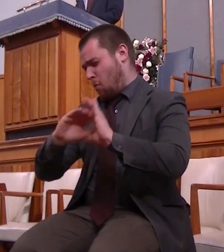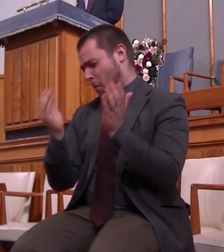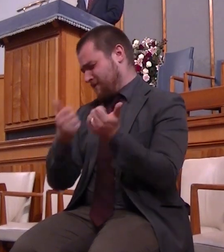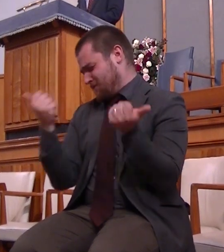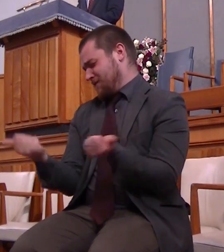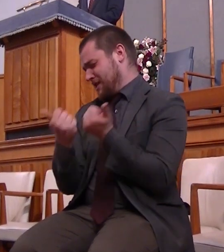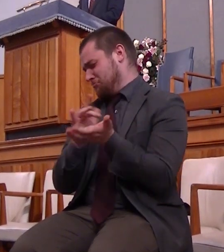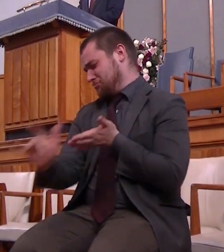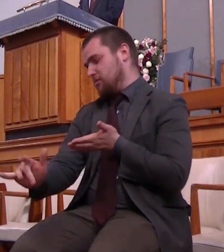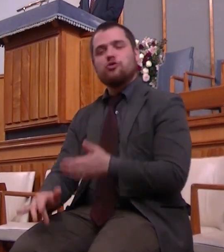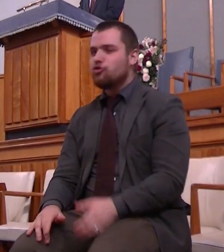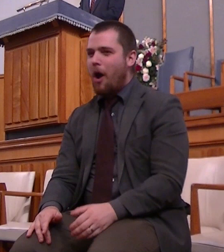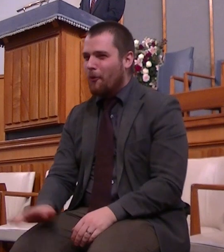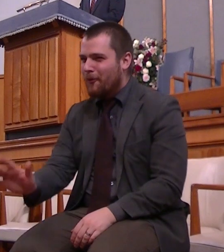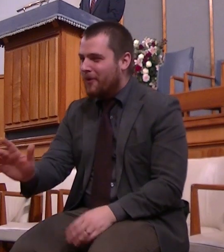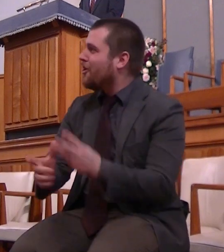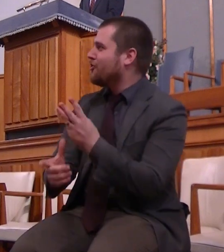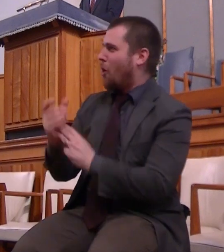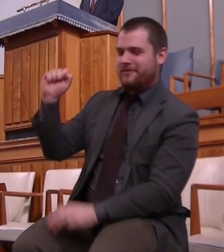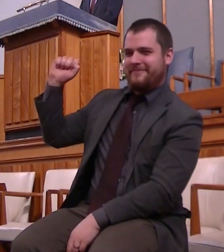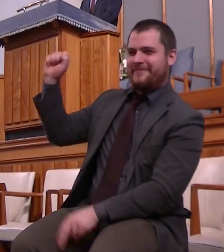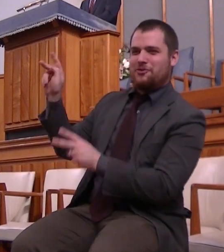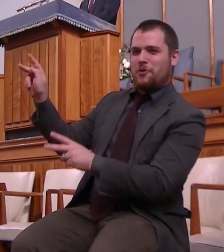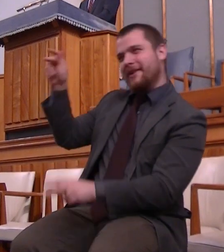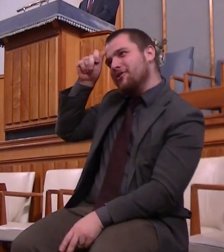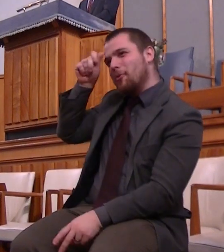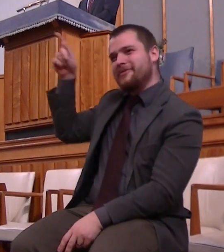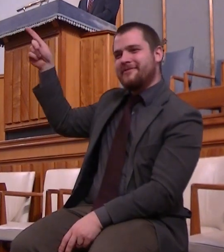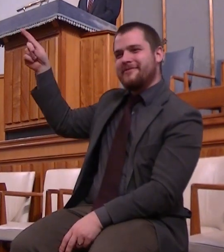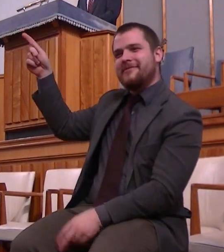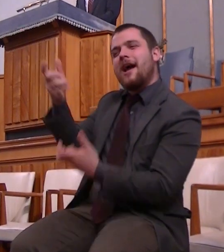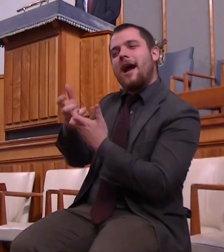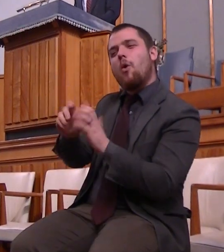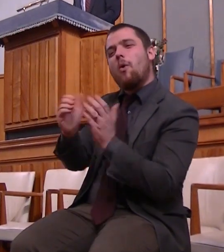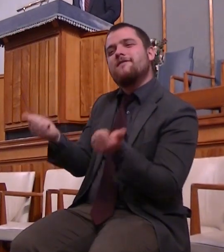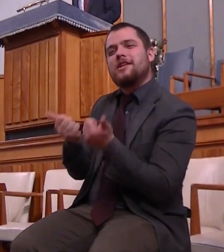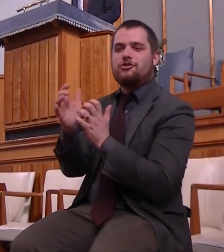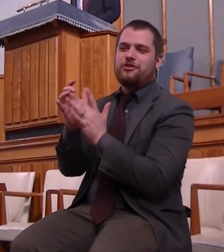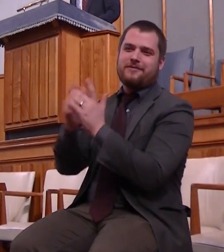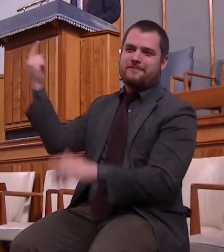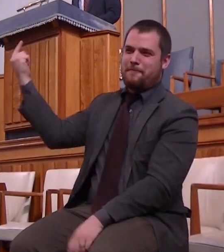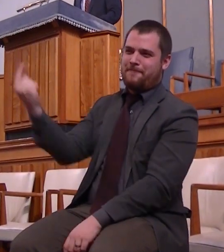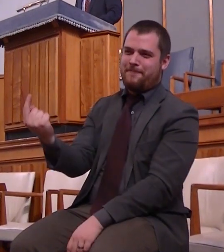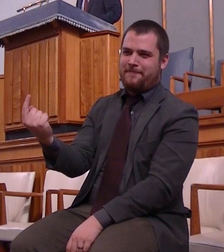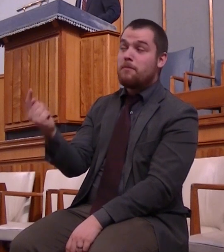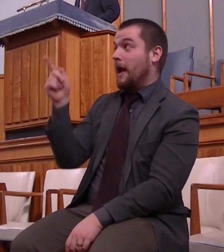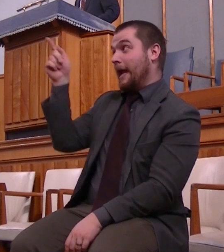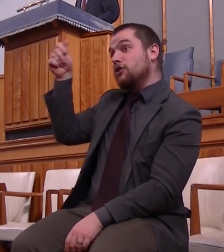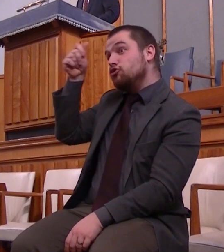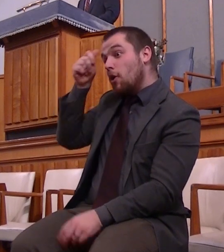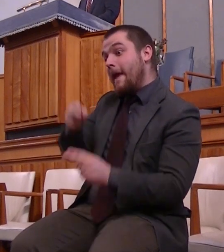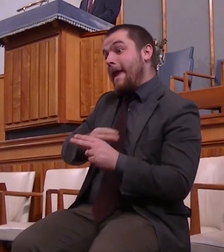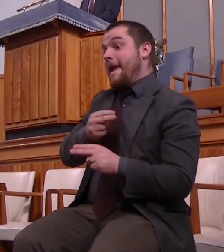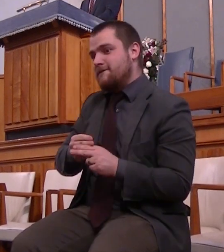know, and I'm not giving you a judgment on them, I'm not competent to do that, but these things may be true, and they may happen, and they may go on, and they may get